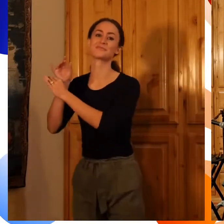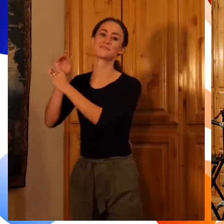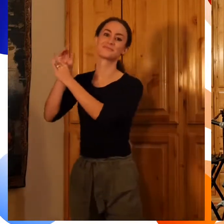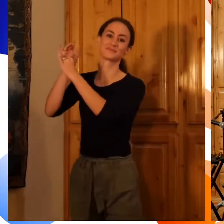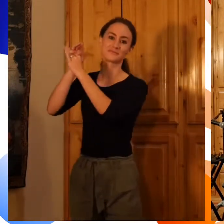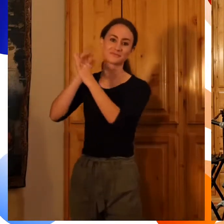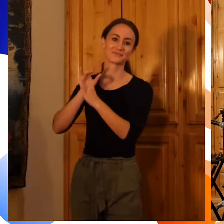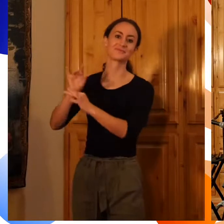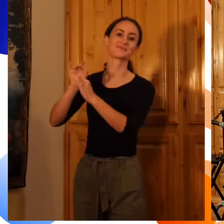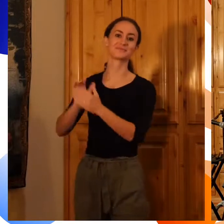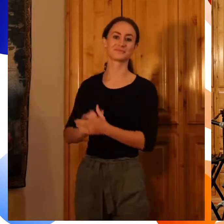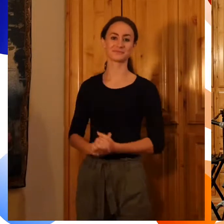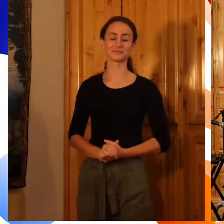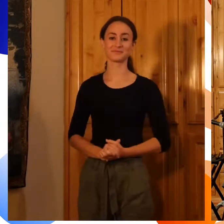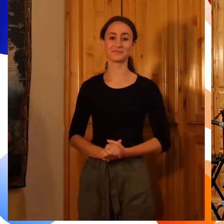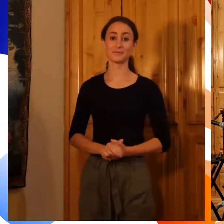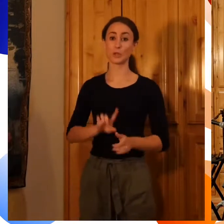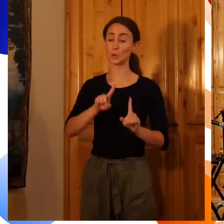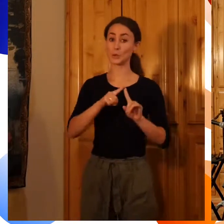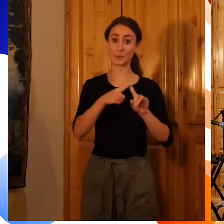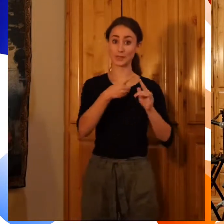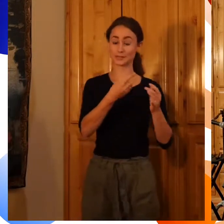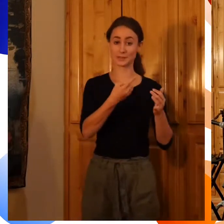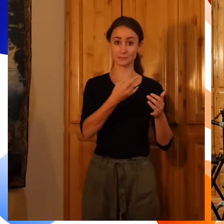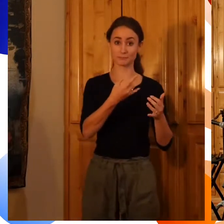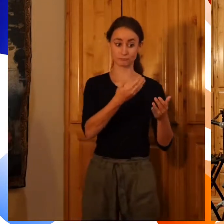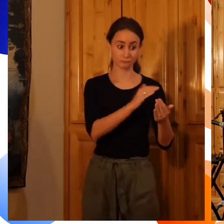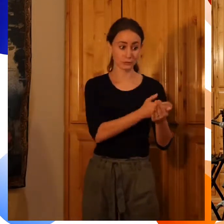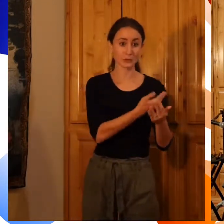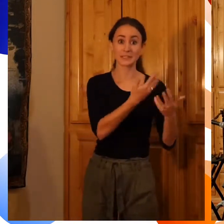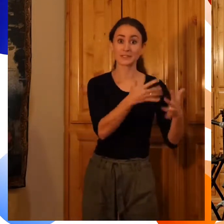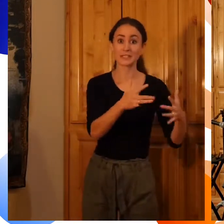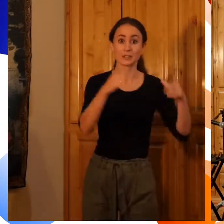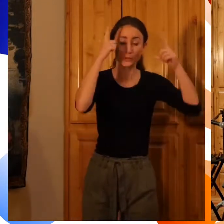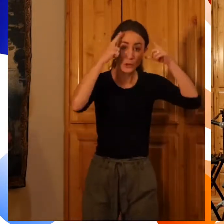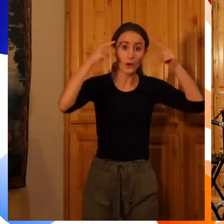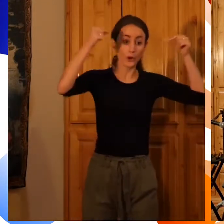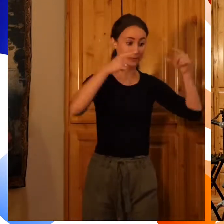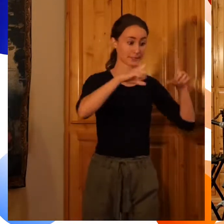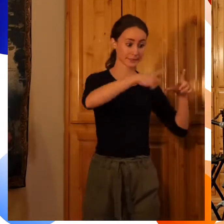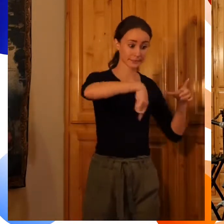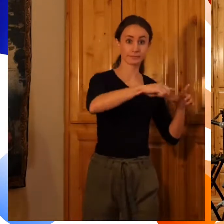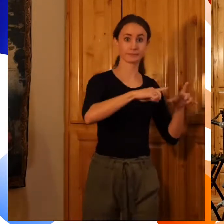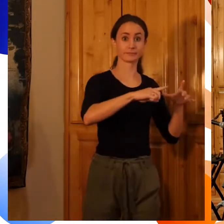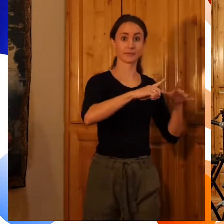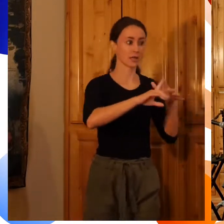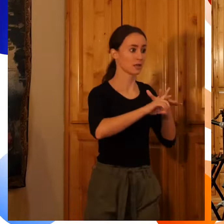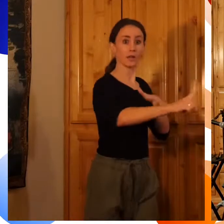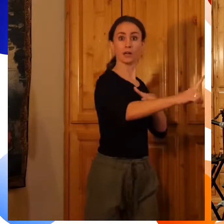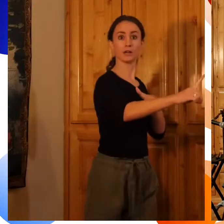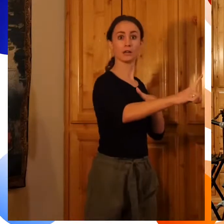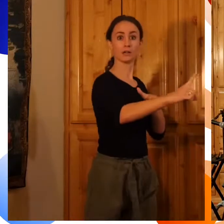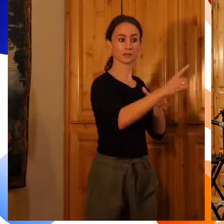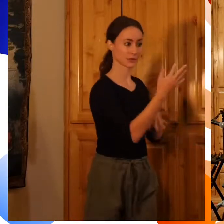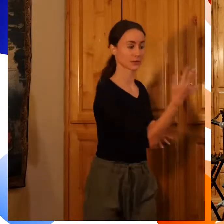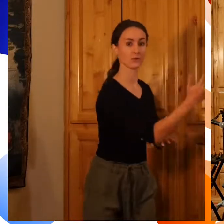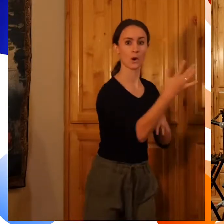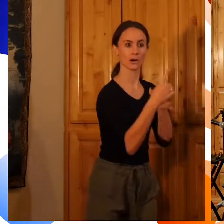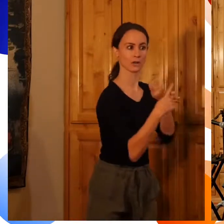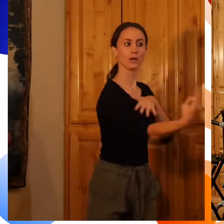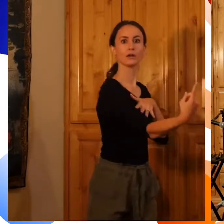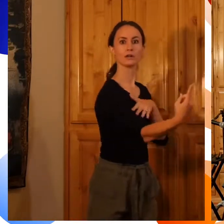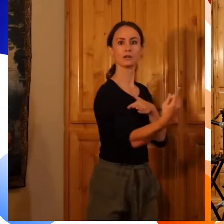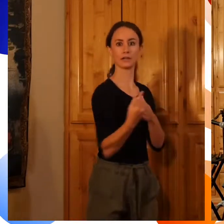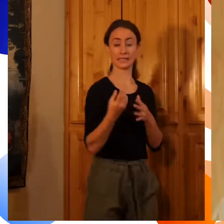When the tune had ended, all the goblins disappeared into the dark of the forest, Just as the campfire winked out, poof, as if